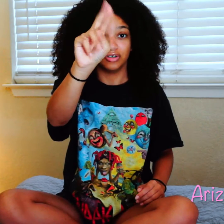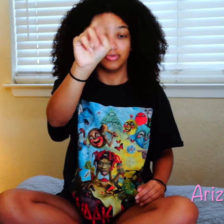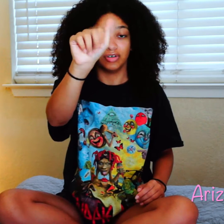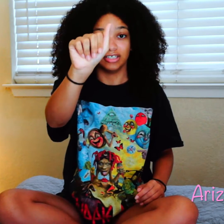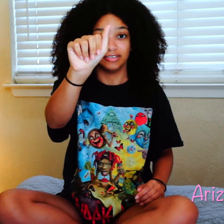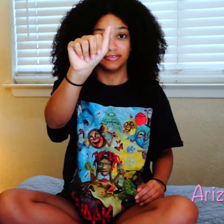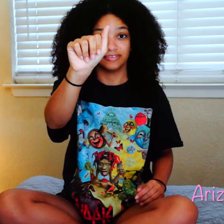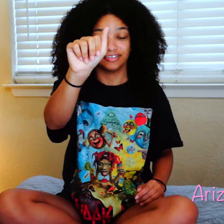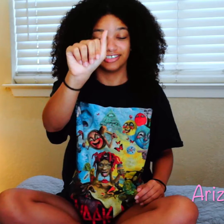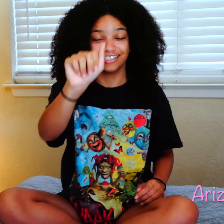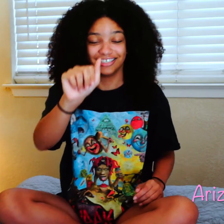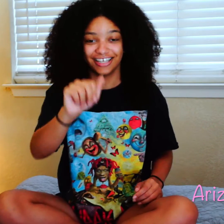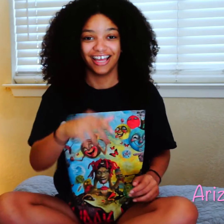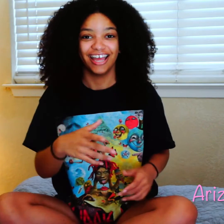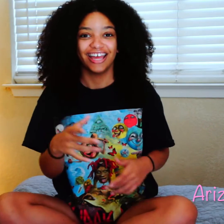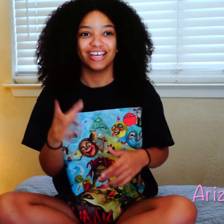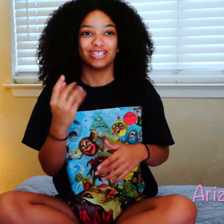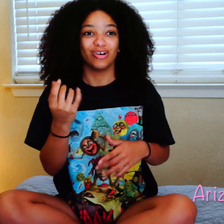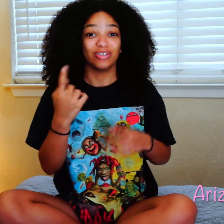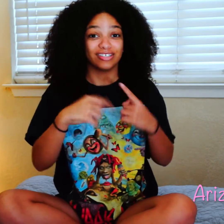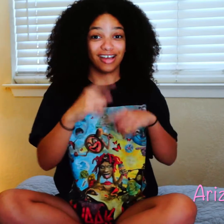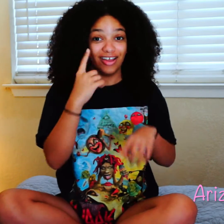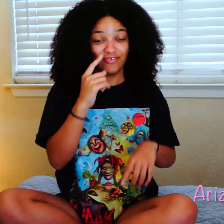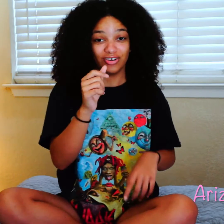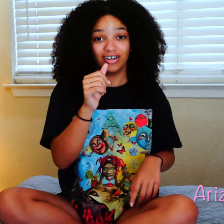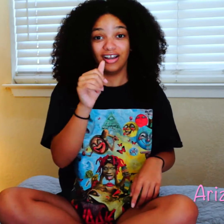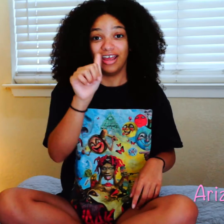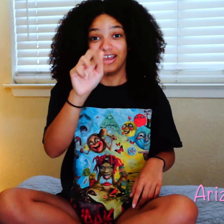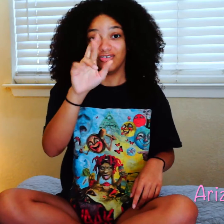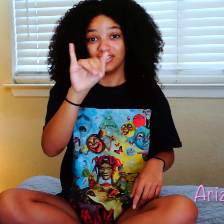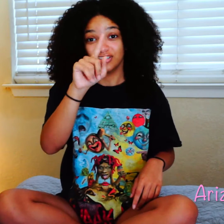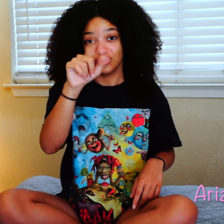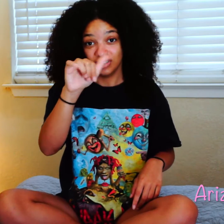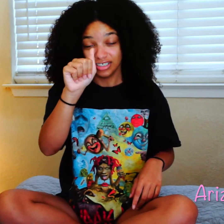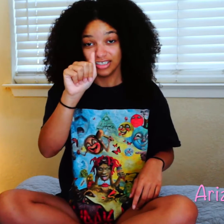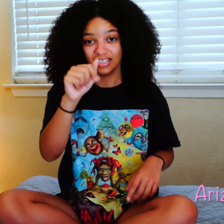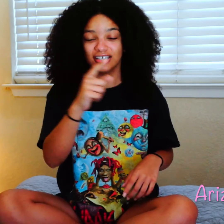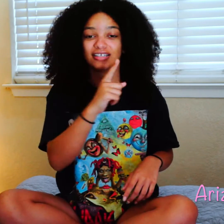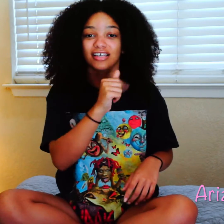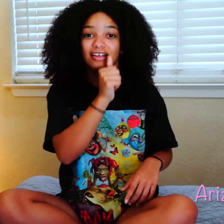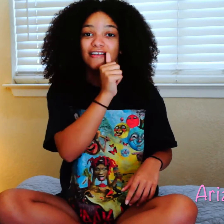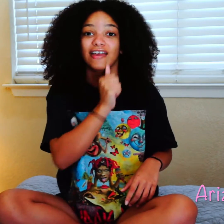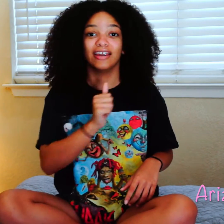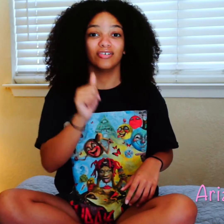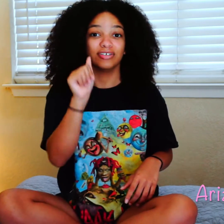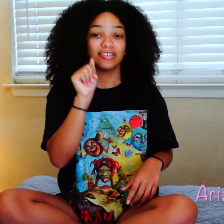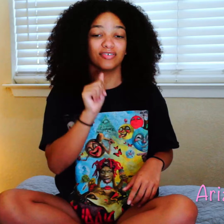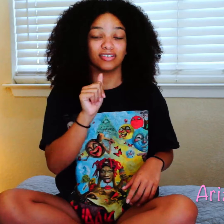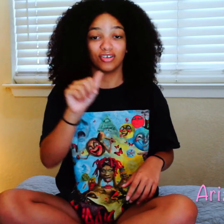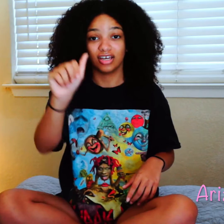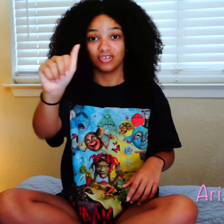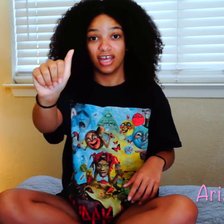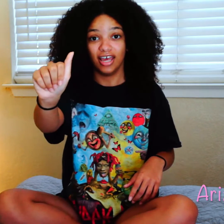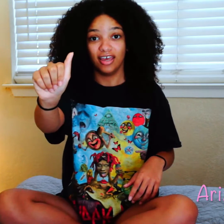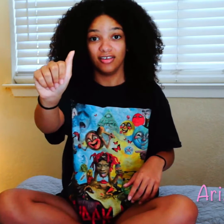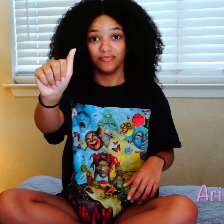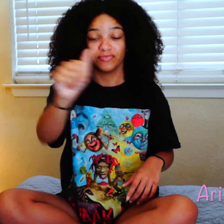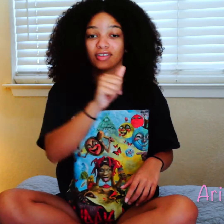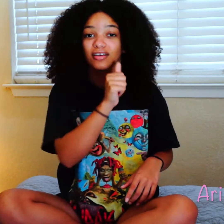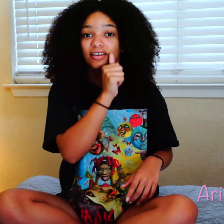Arizona. So the sign for Arizona is Arizona. So you got your A. You're